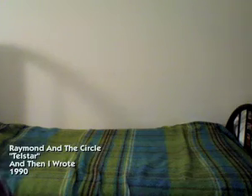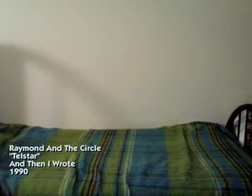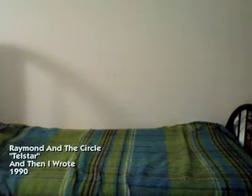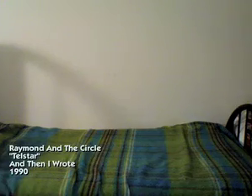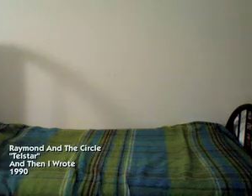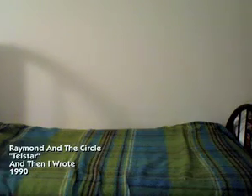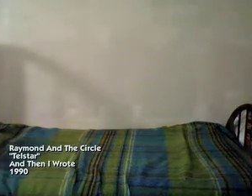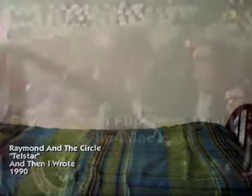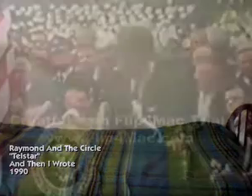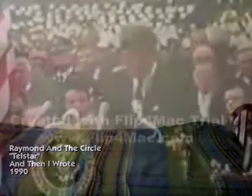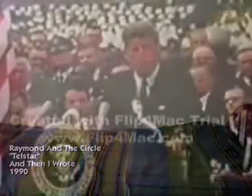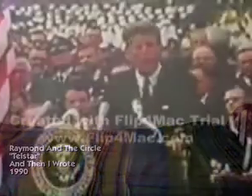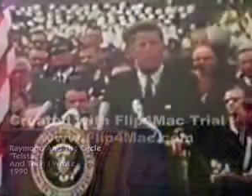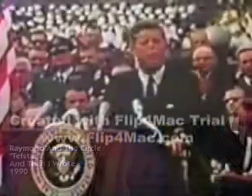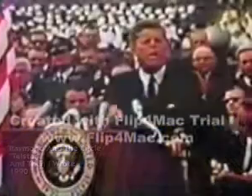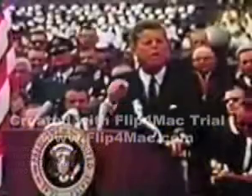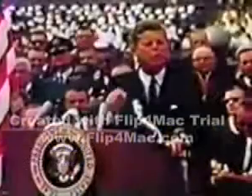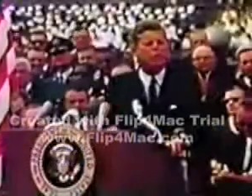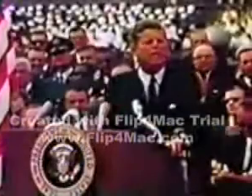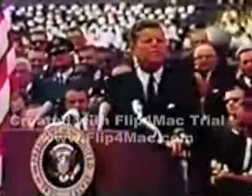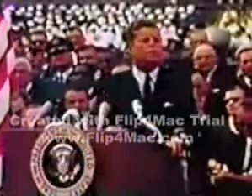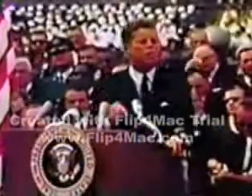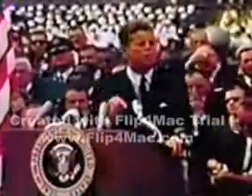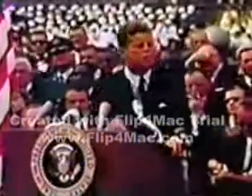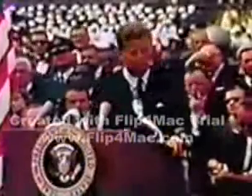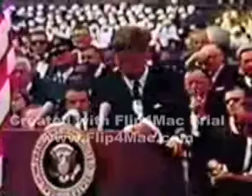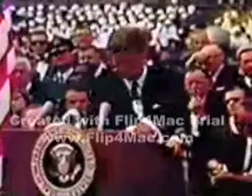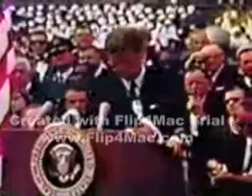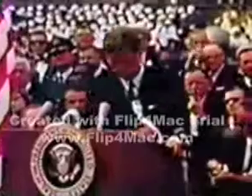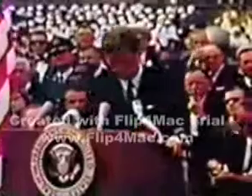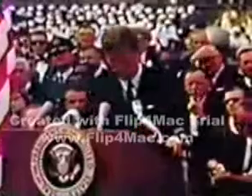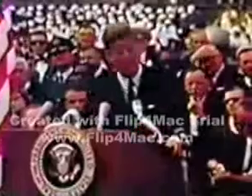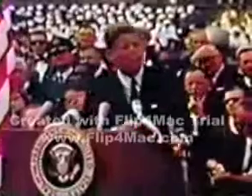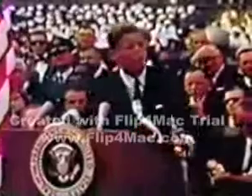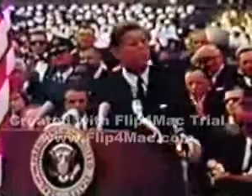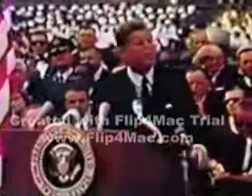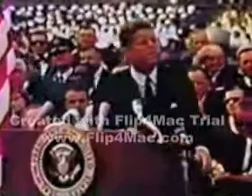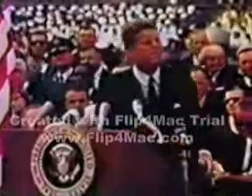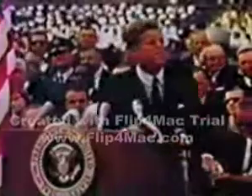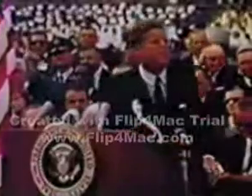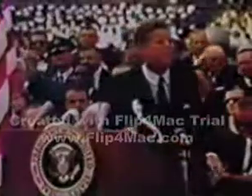faith and vision. For we do not now know what benefits await us.